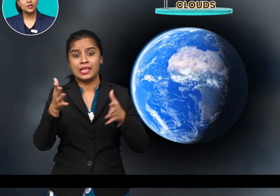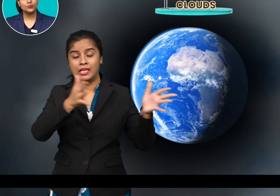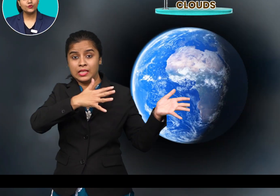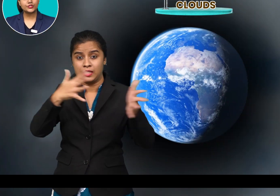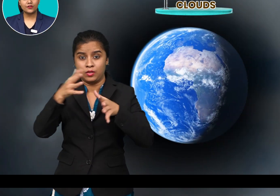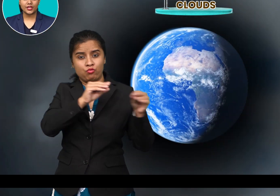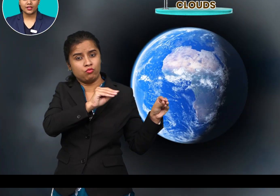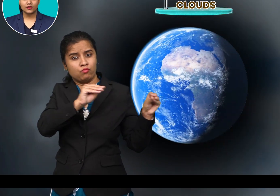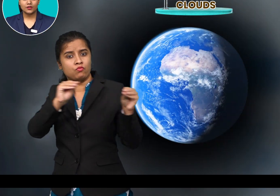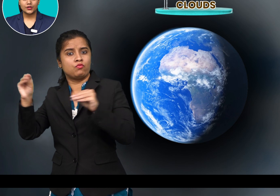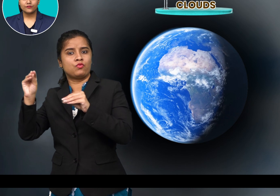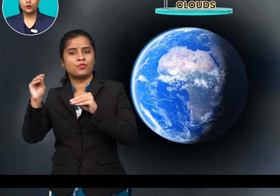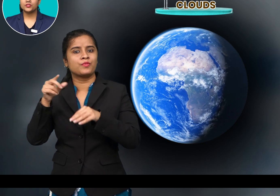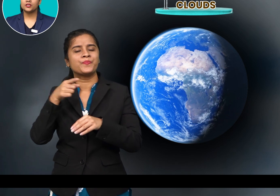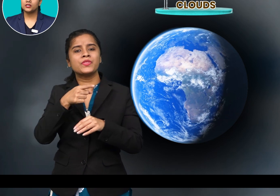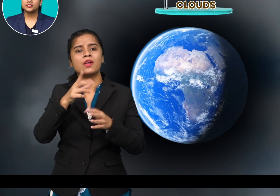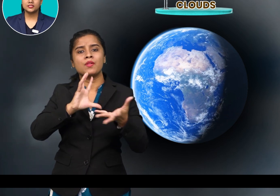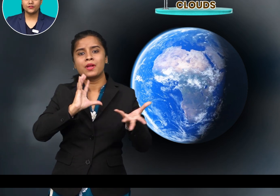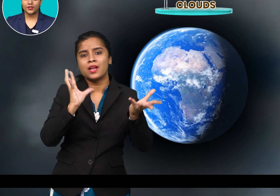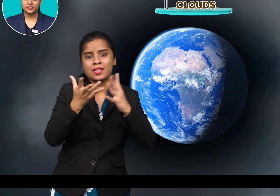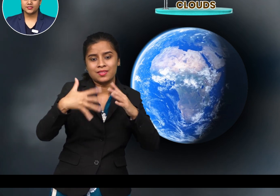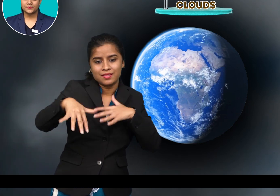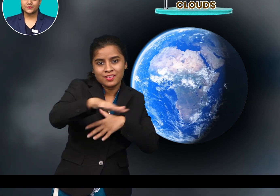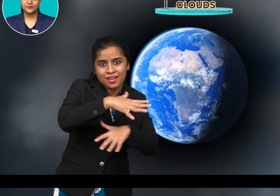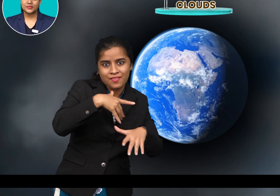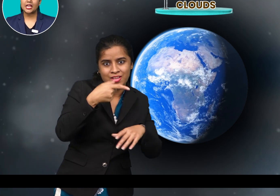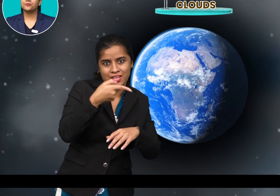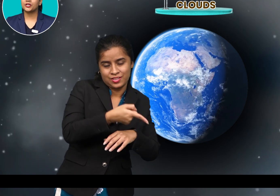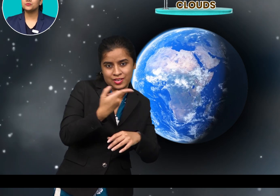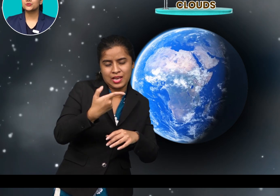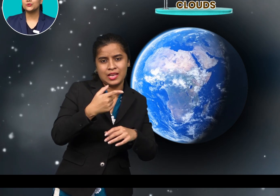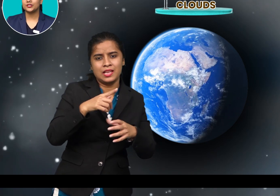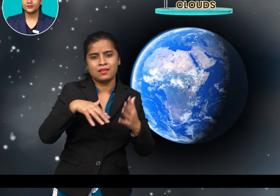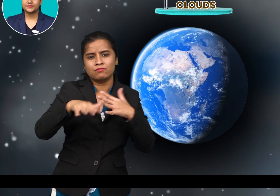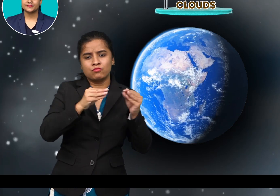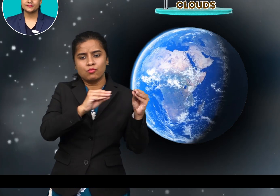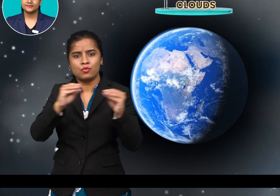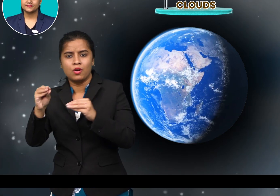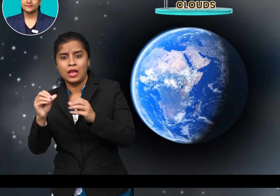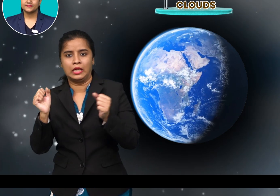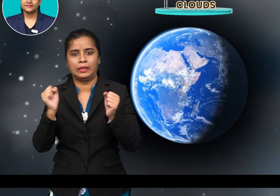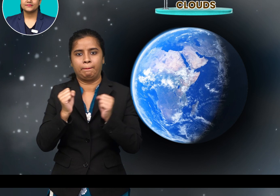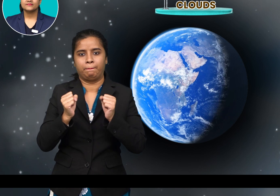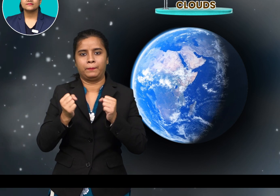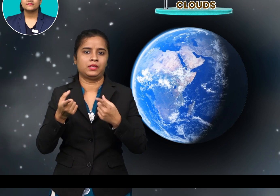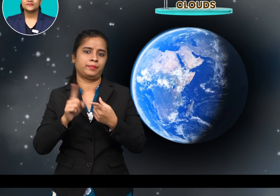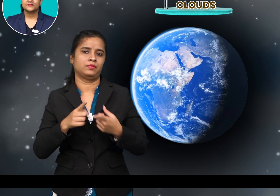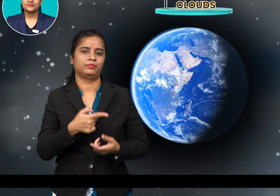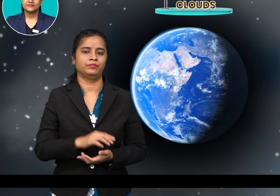As air moves away from the Earth's surface, it becomes cooler.